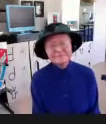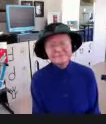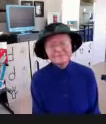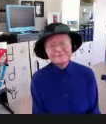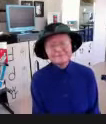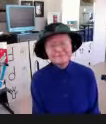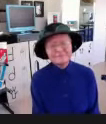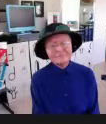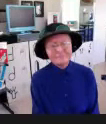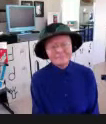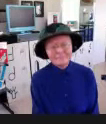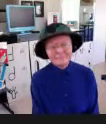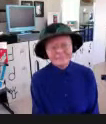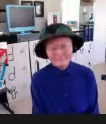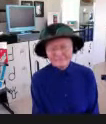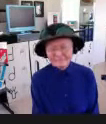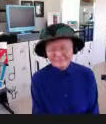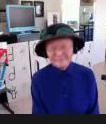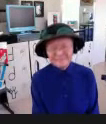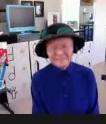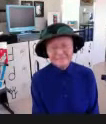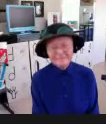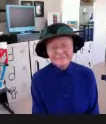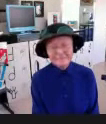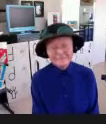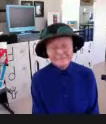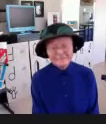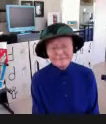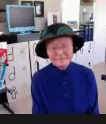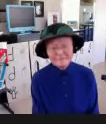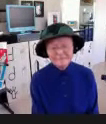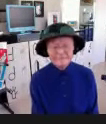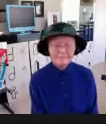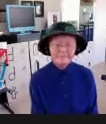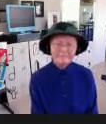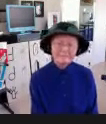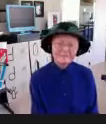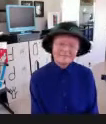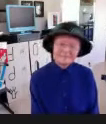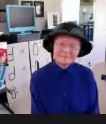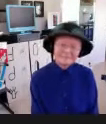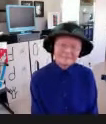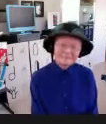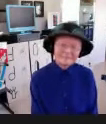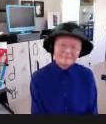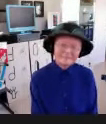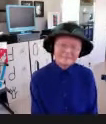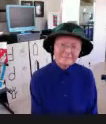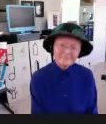look at 63. And you would think you'd see crossing, but you don't.